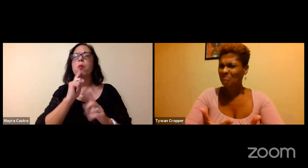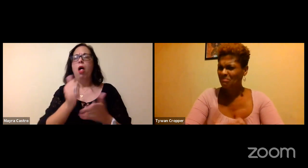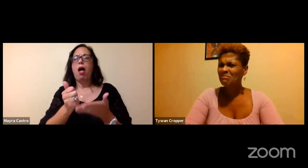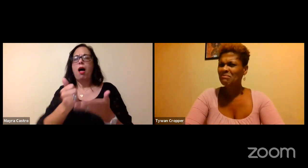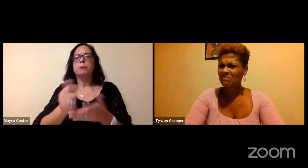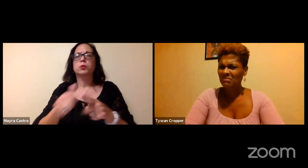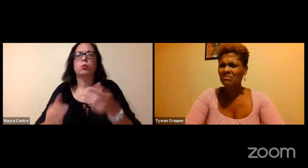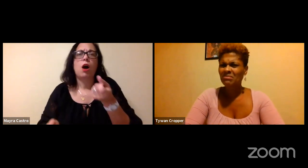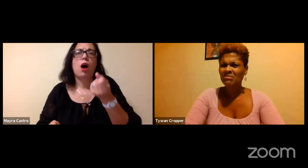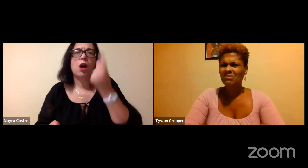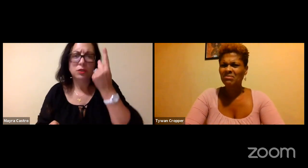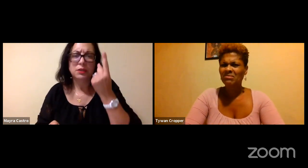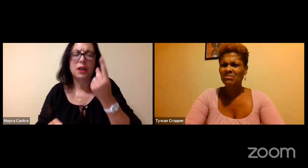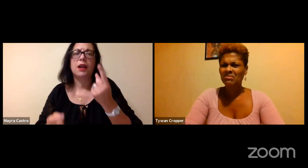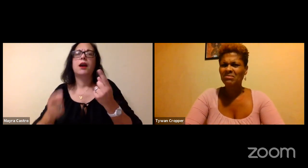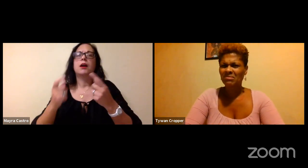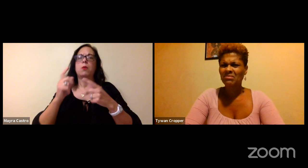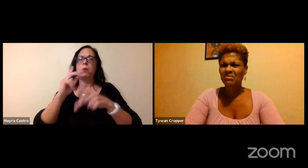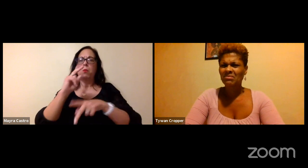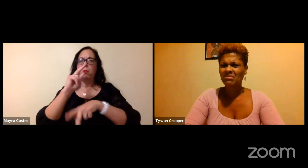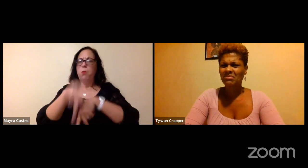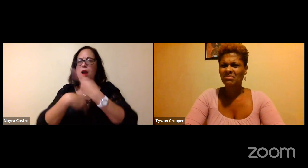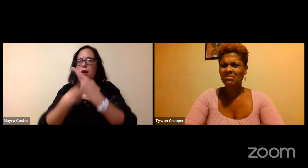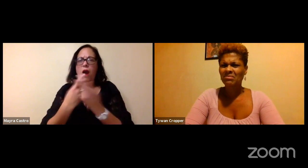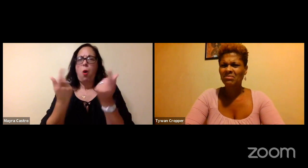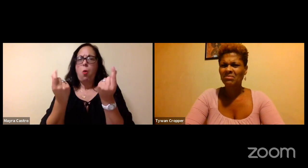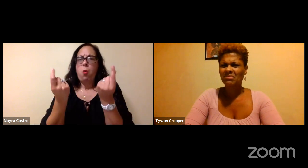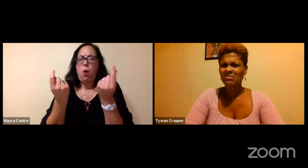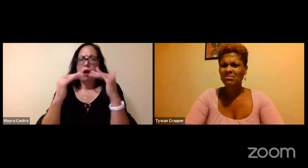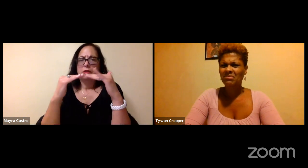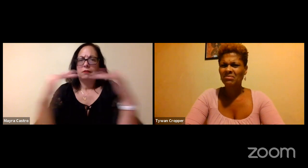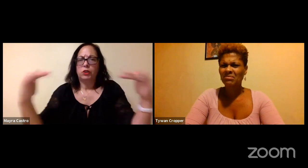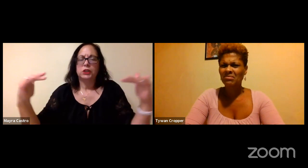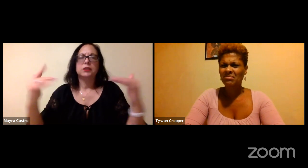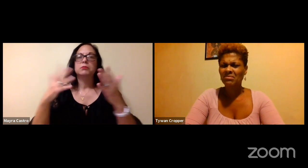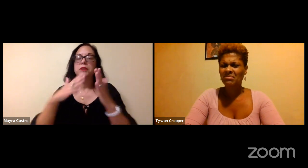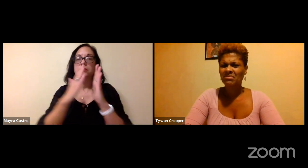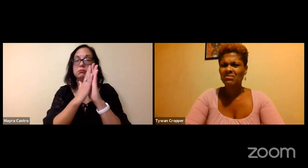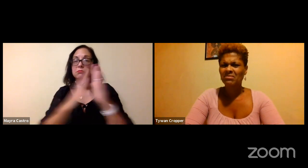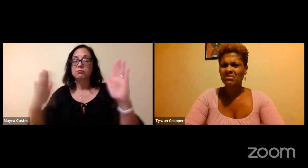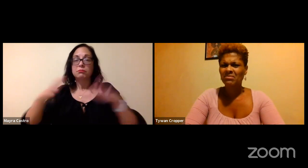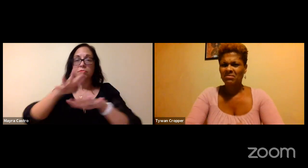I think diversity still is applicable.